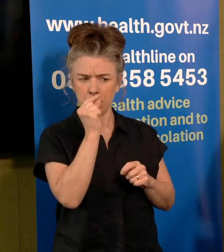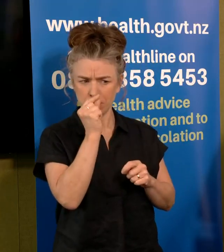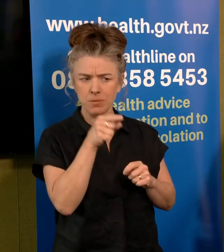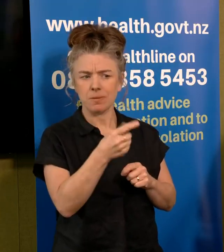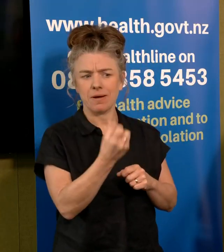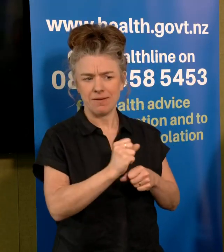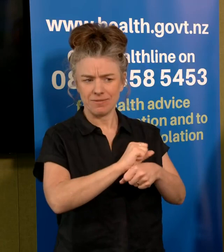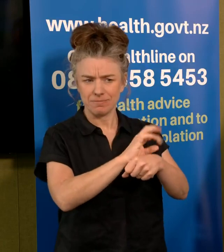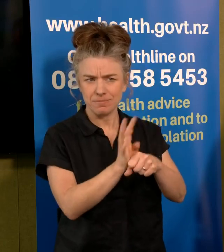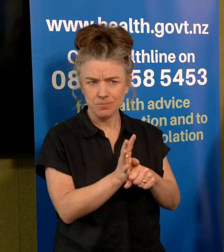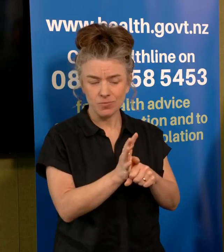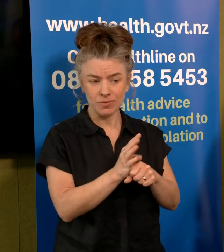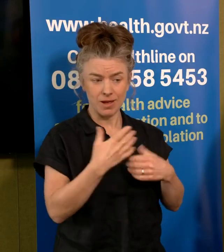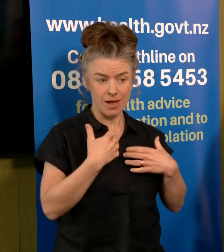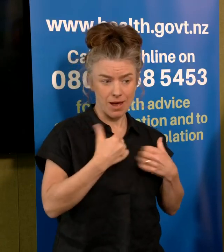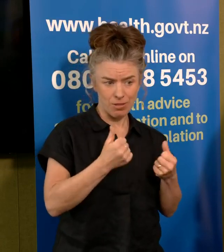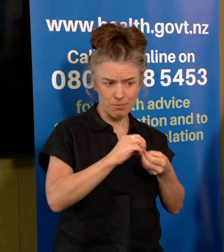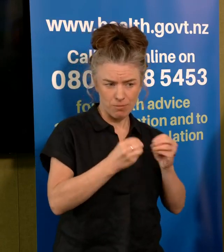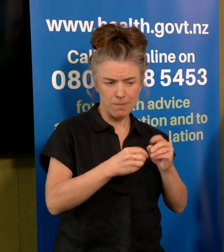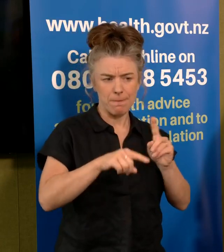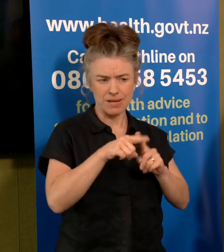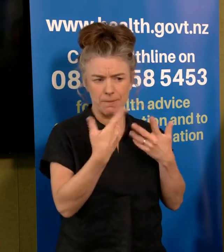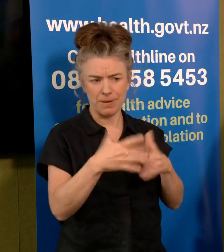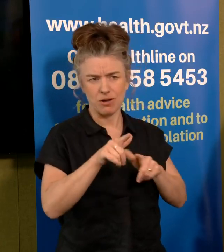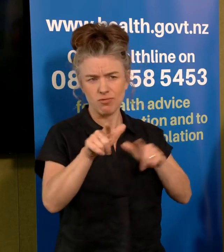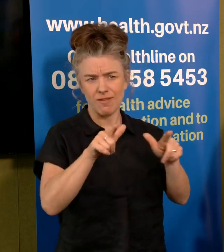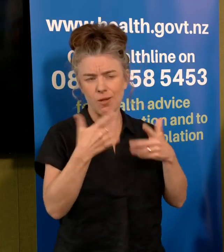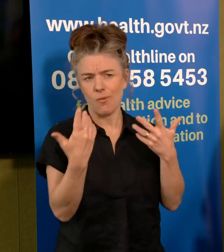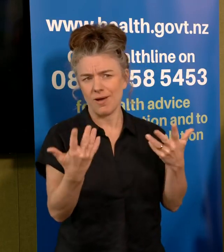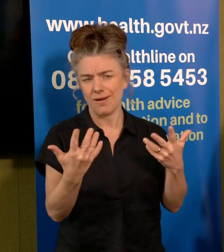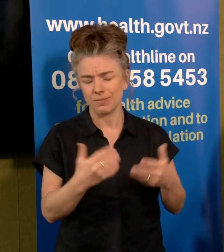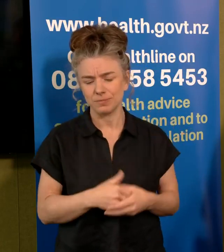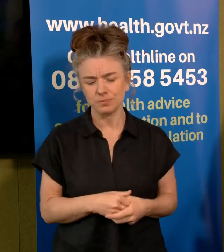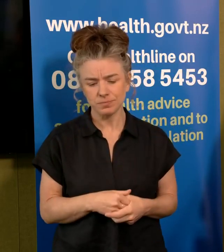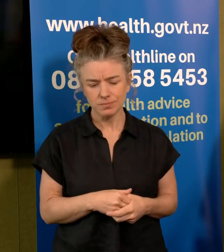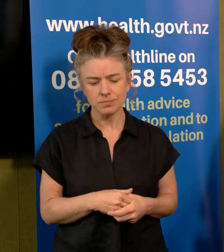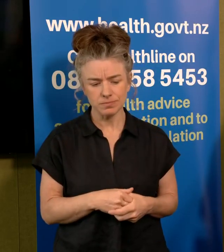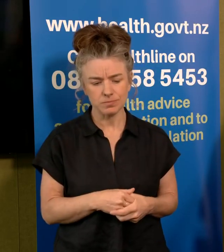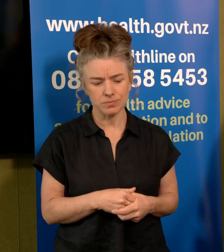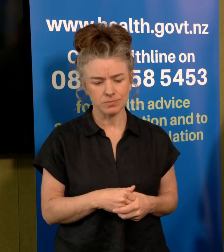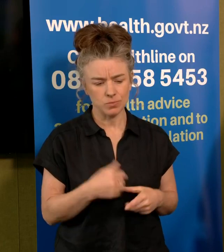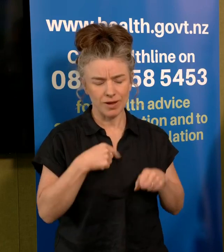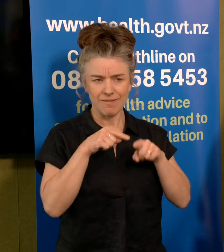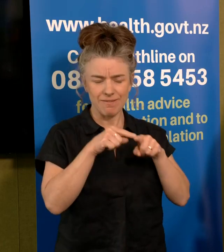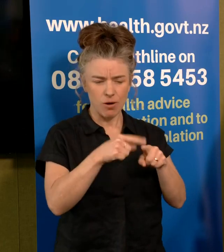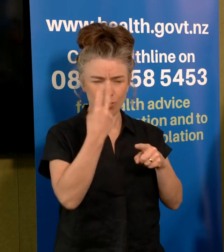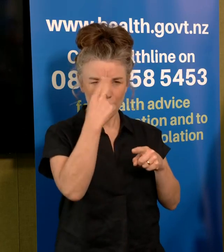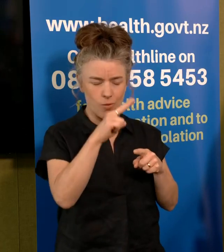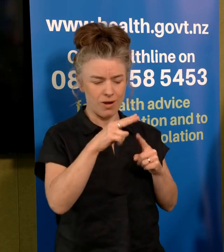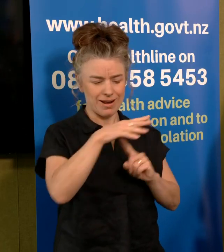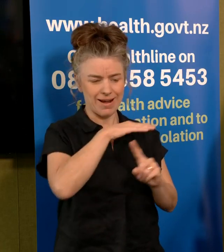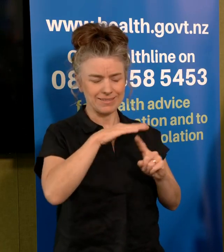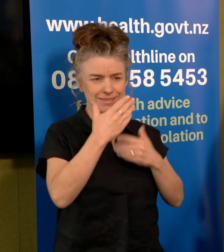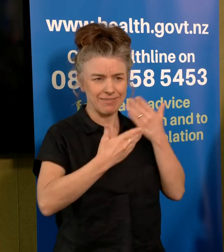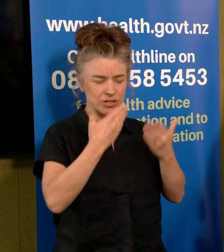we have a high clinical suspicion as well. So we are following the case definition as per the Ministry